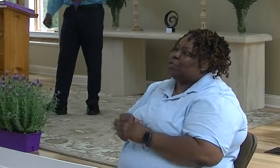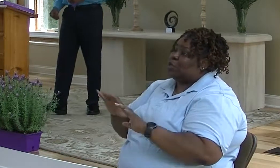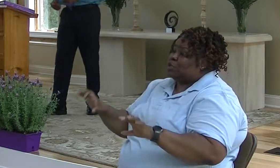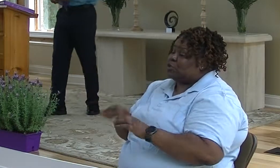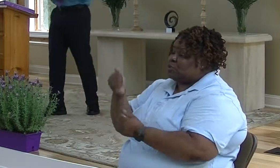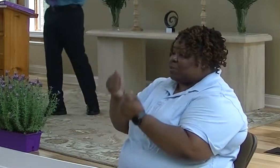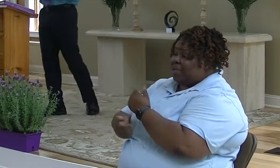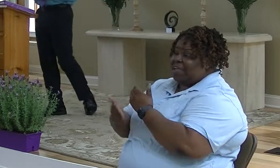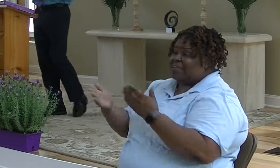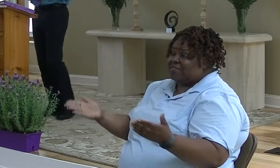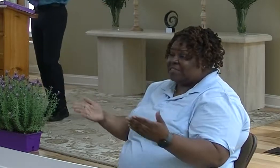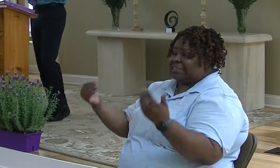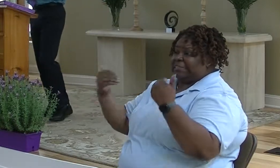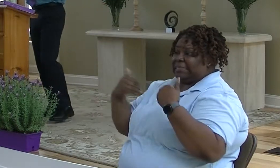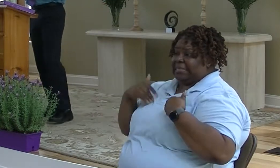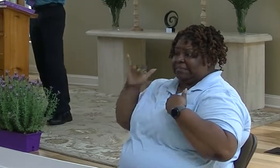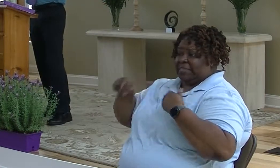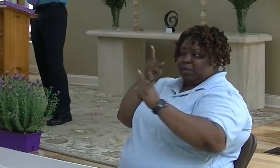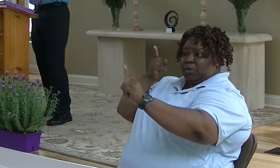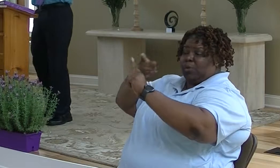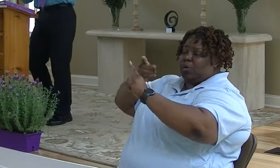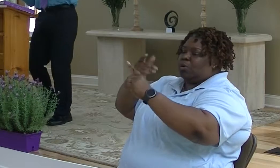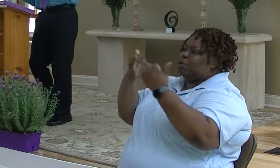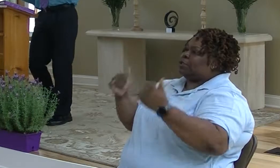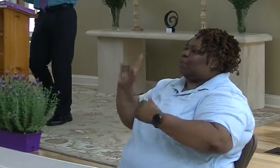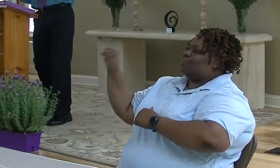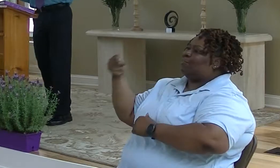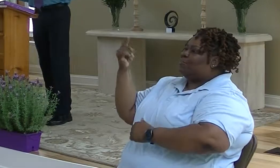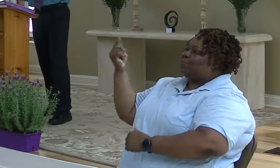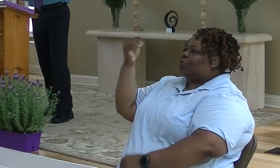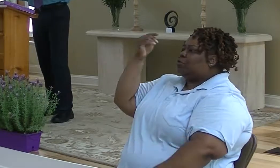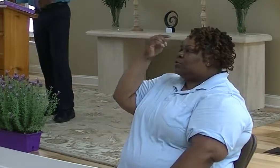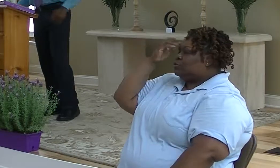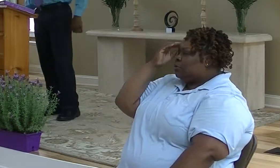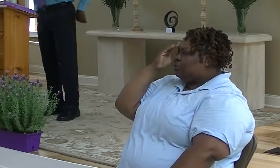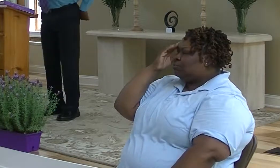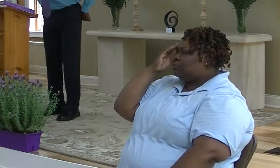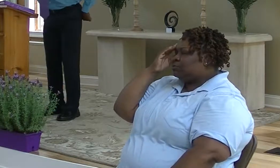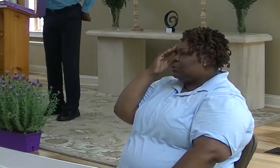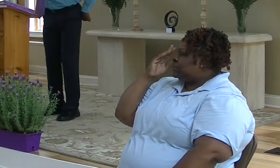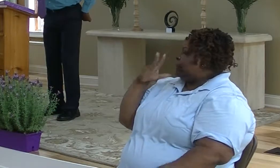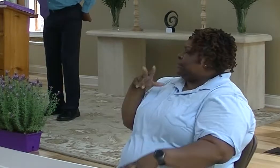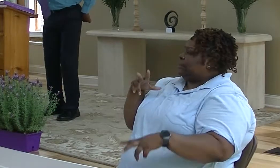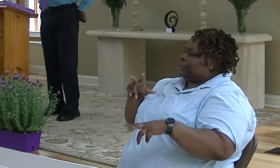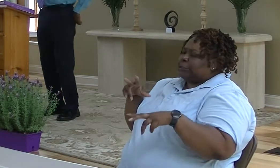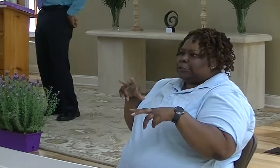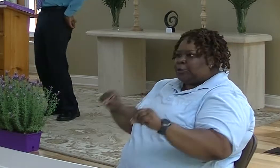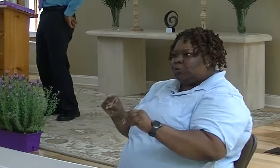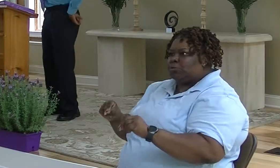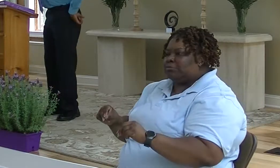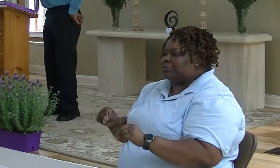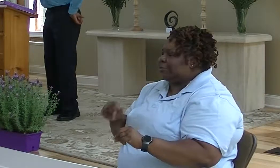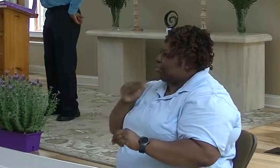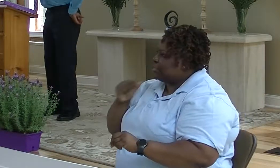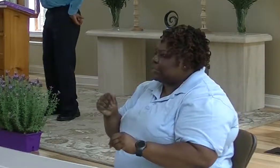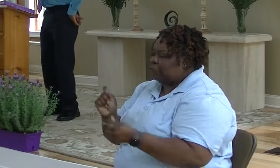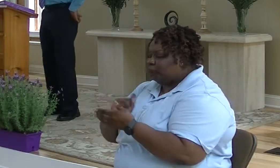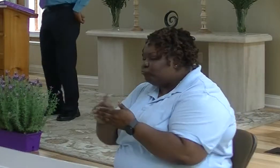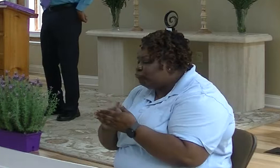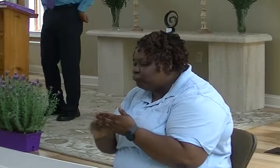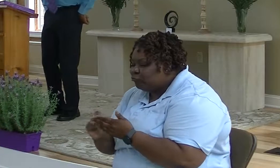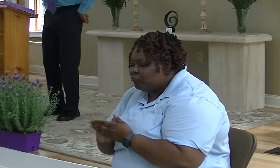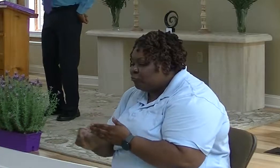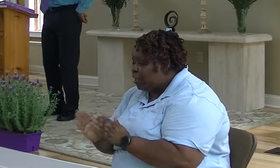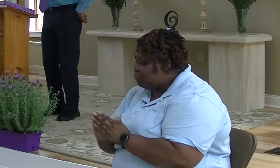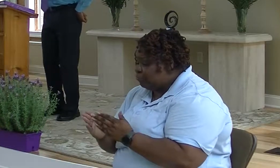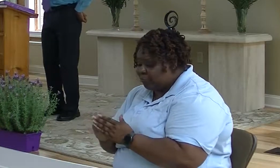or have that? Now, your first thought might be, nope. I don't need to write a book. I